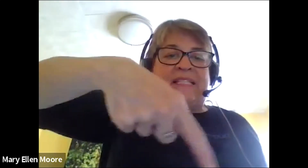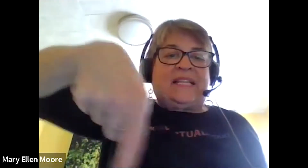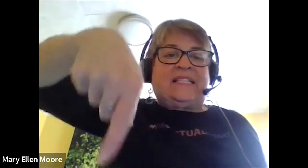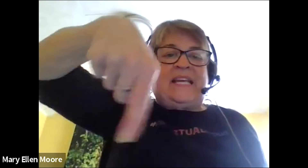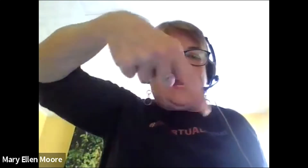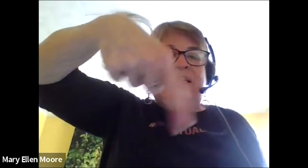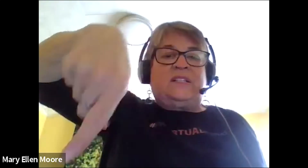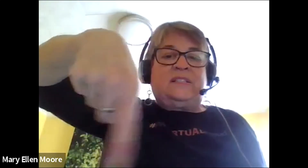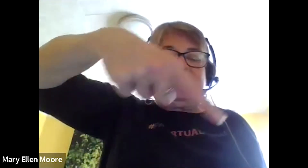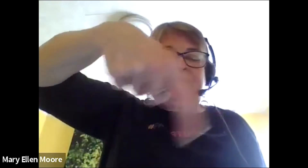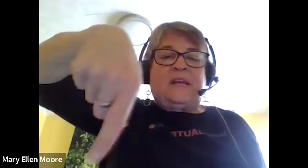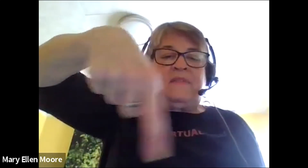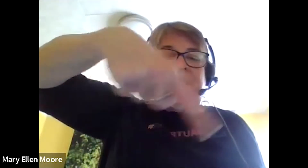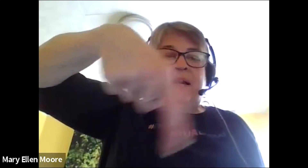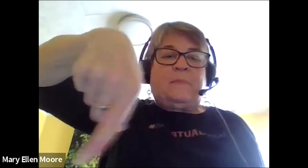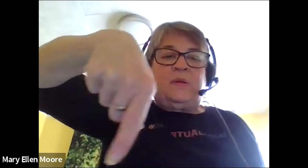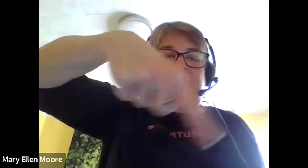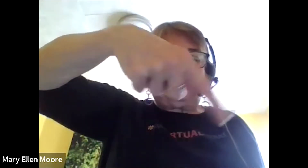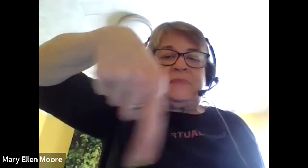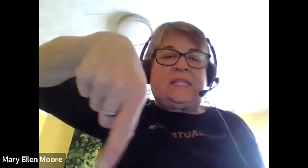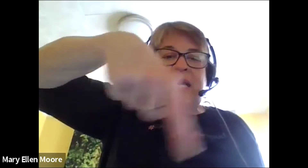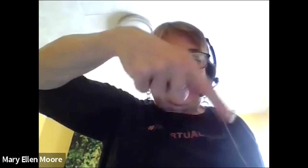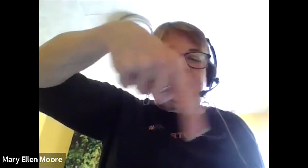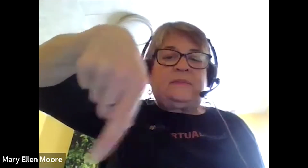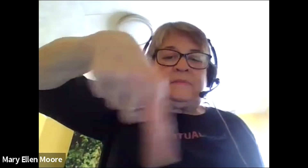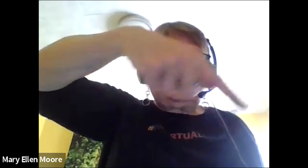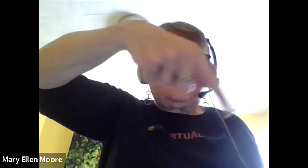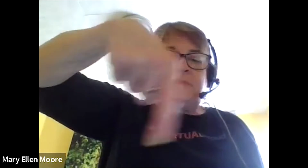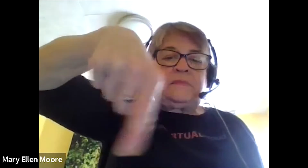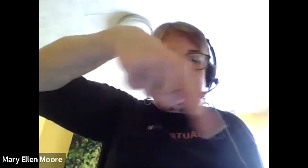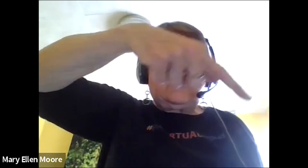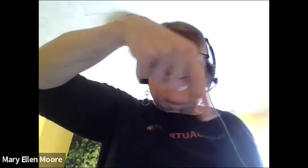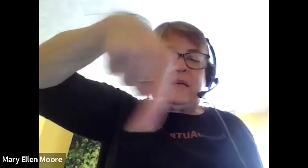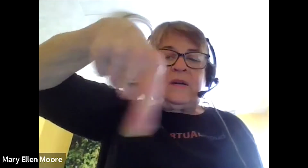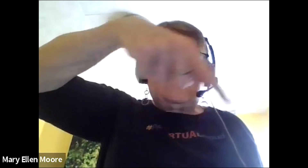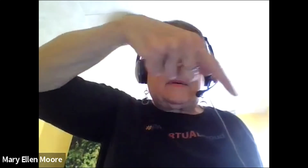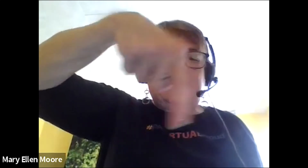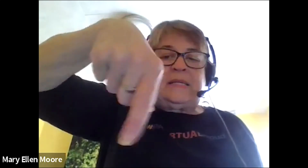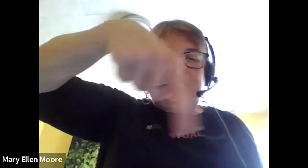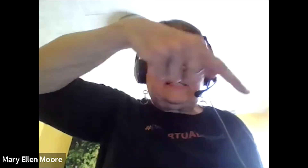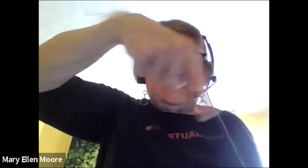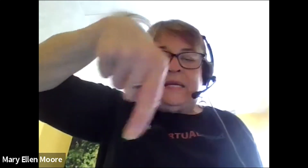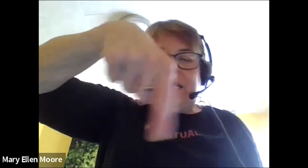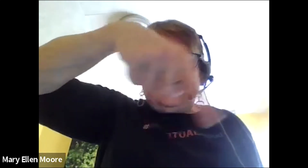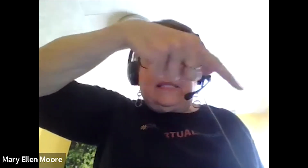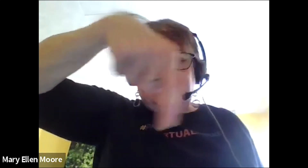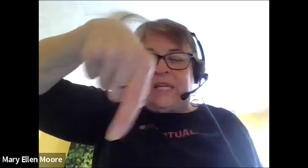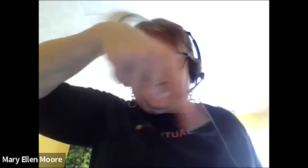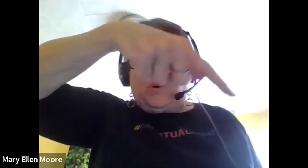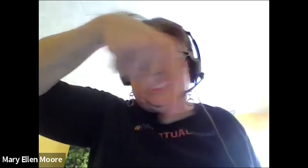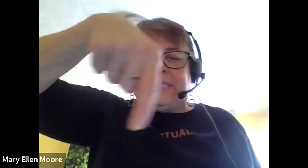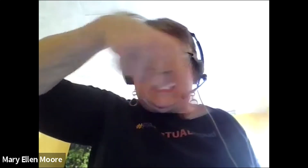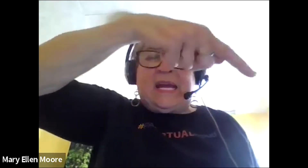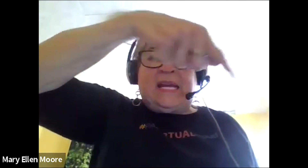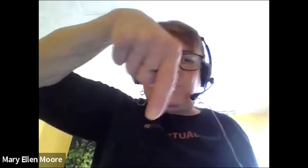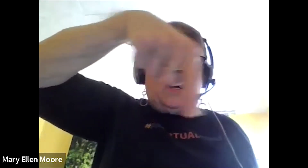the tail of an animal, the tail. All right. So does anyone